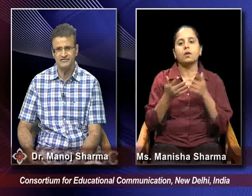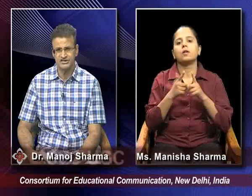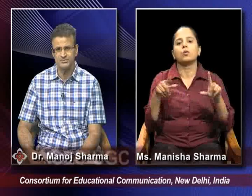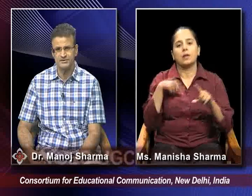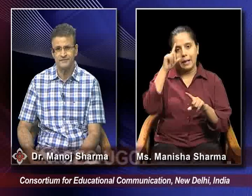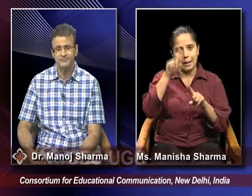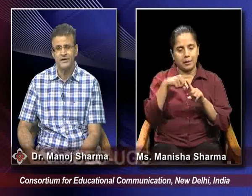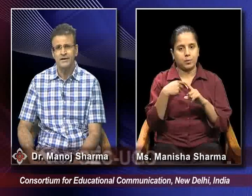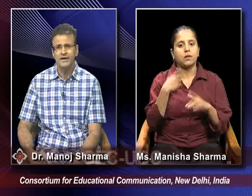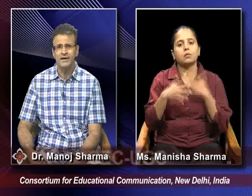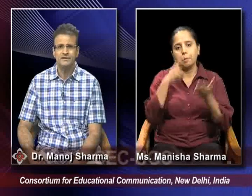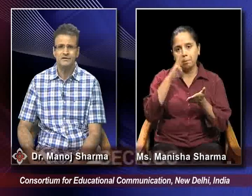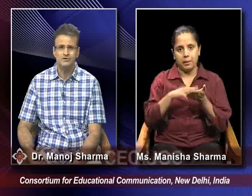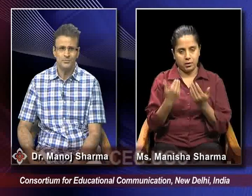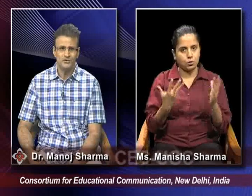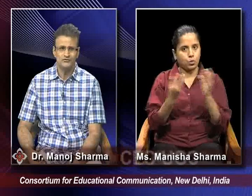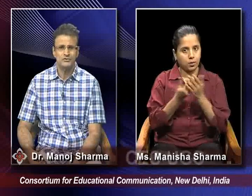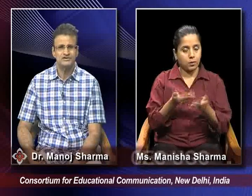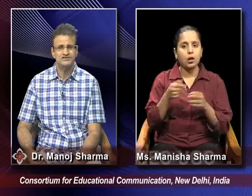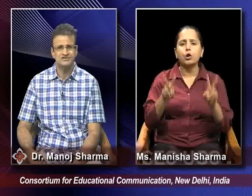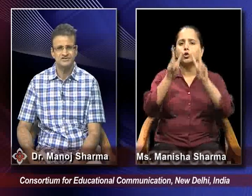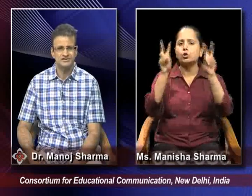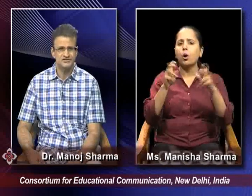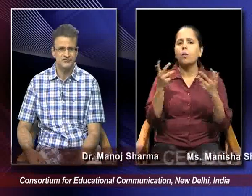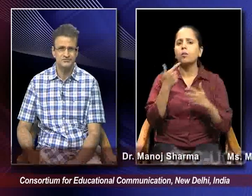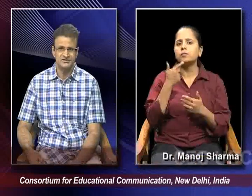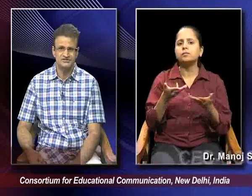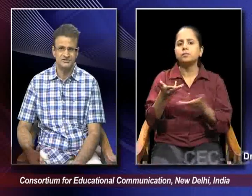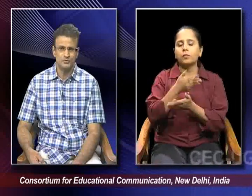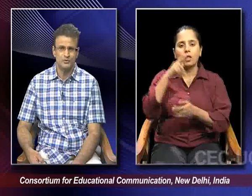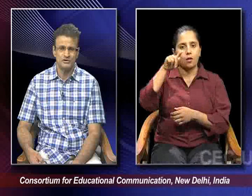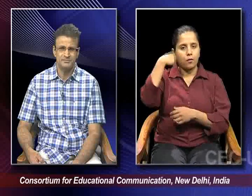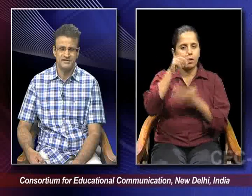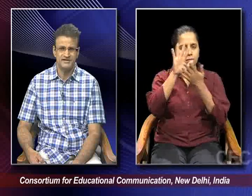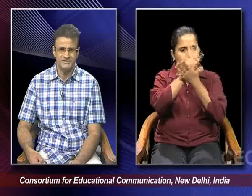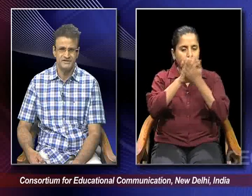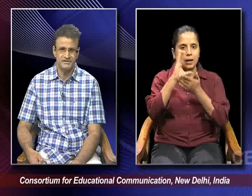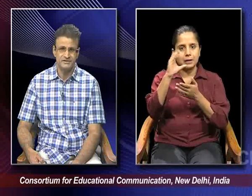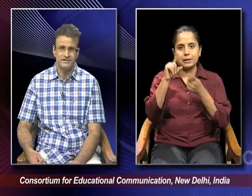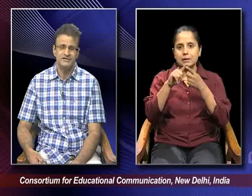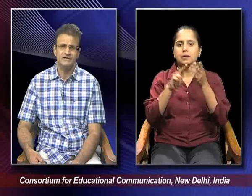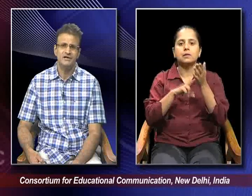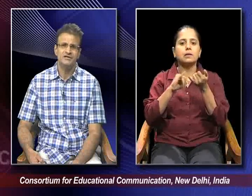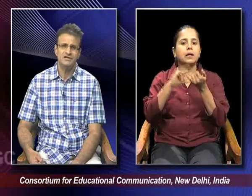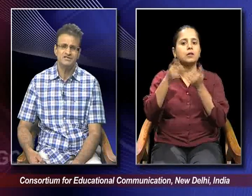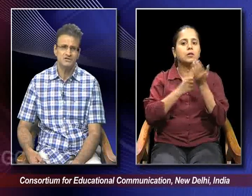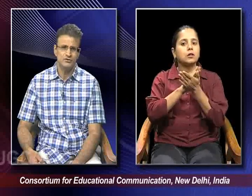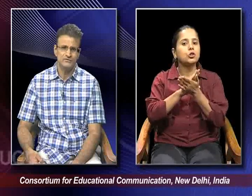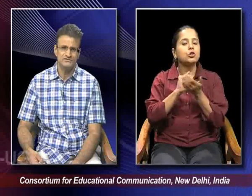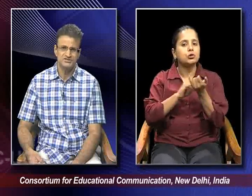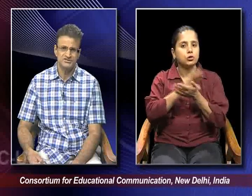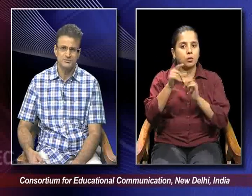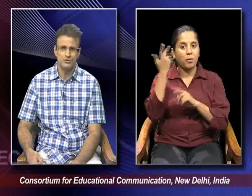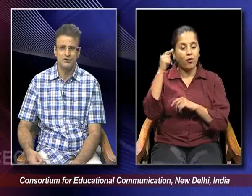language expert, and the topic of today's discussion is film censorship, colonial period in India. In the earlier lecture on